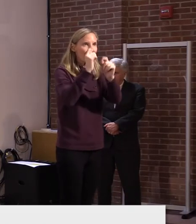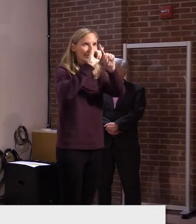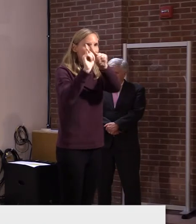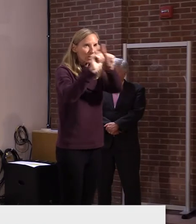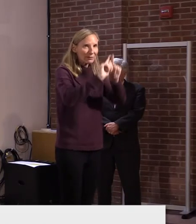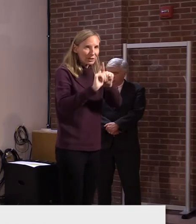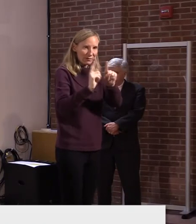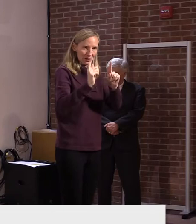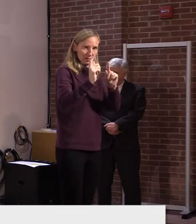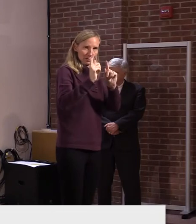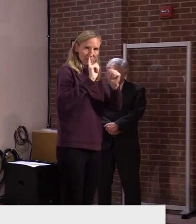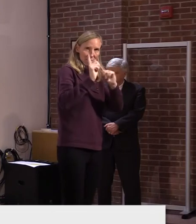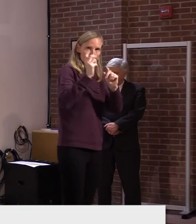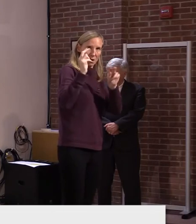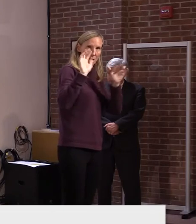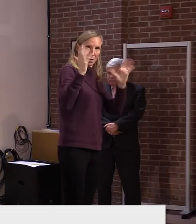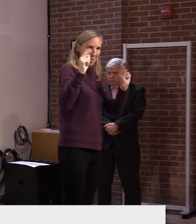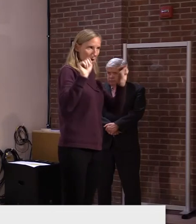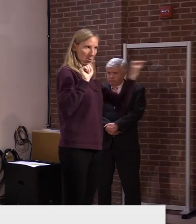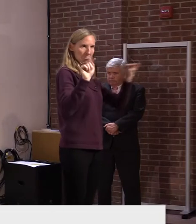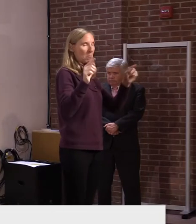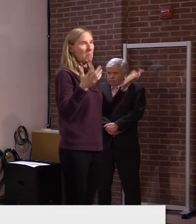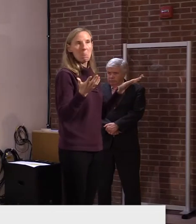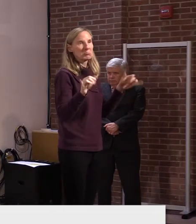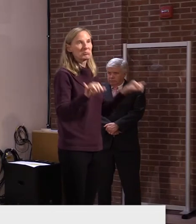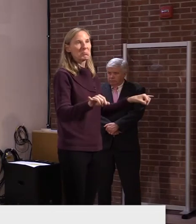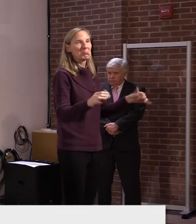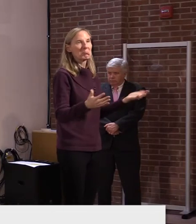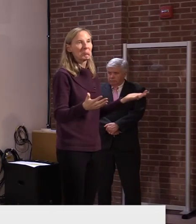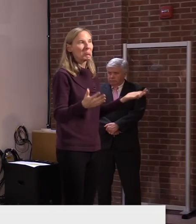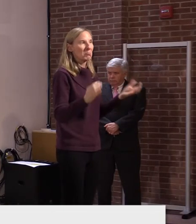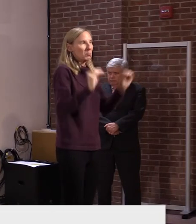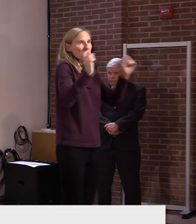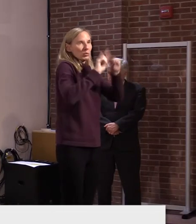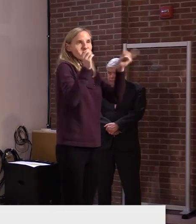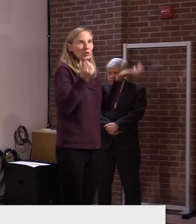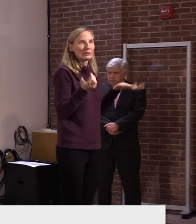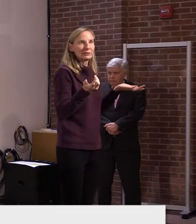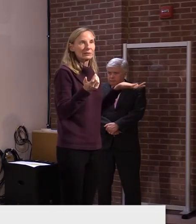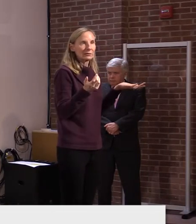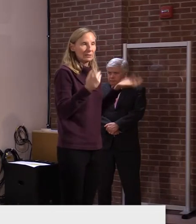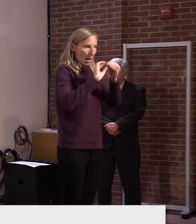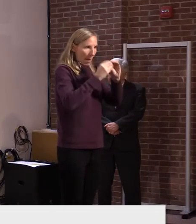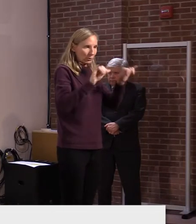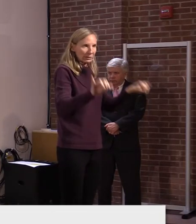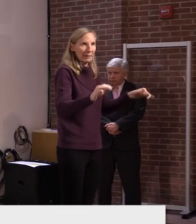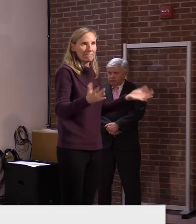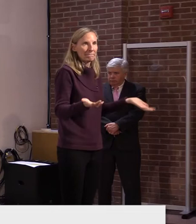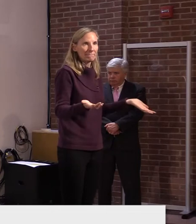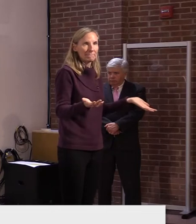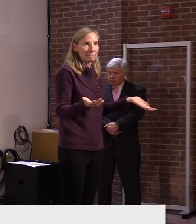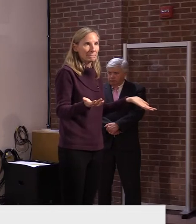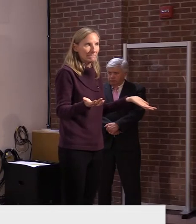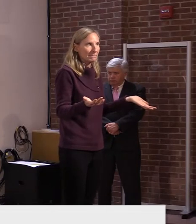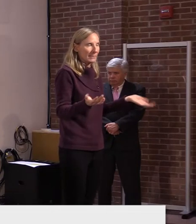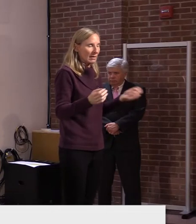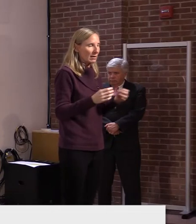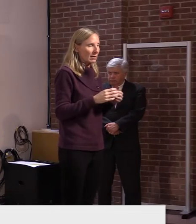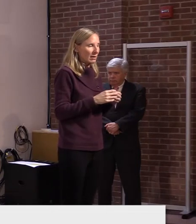any difference in terms of the data that we're receiving, the number